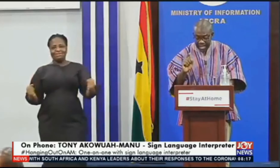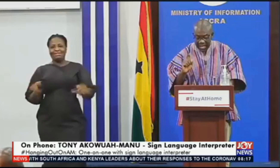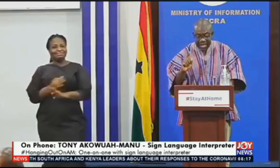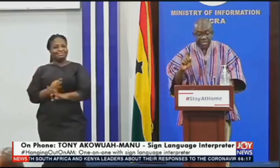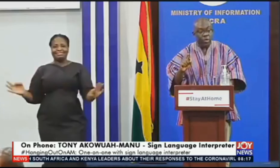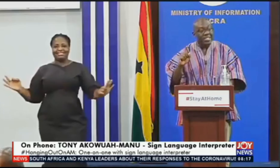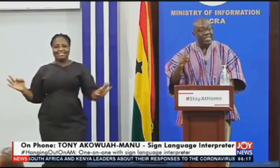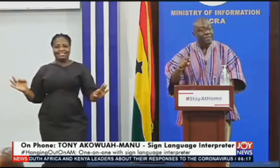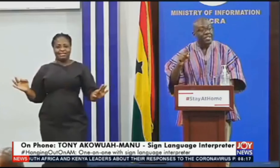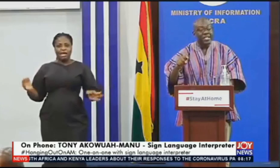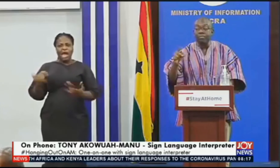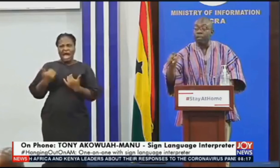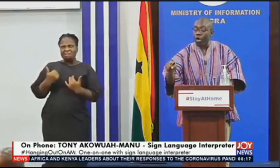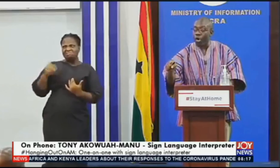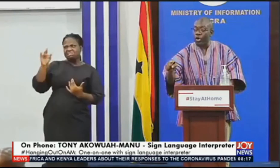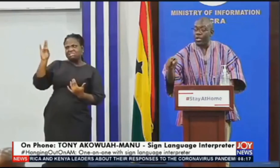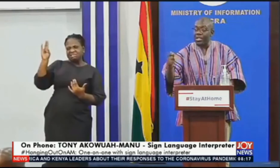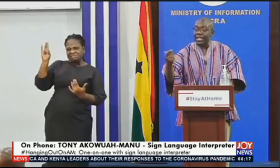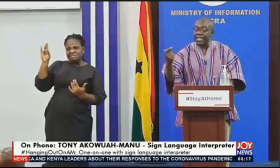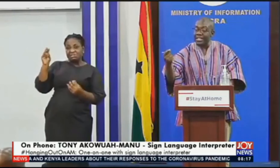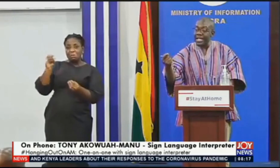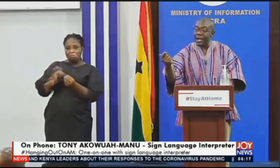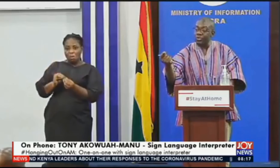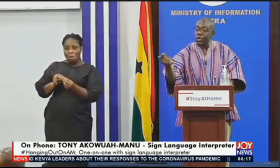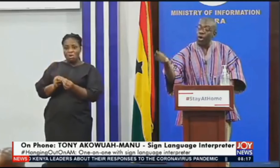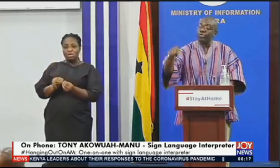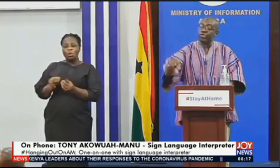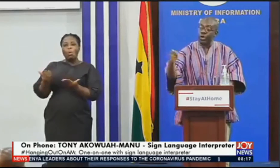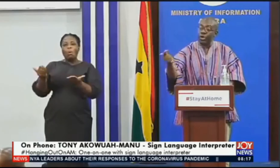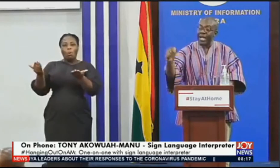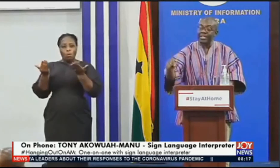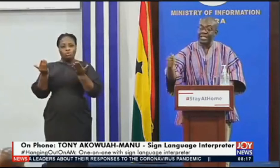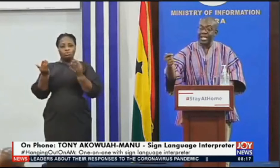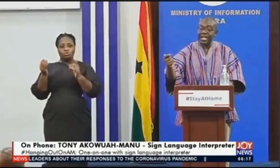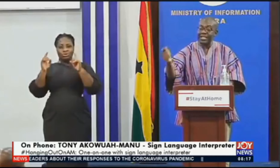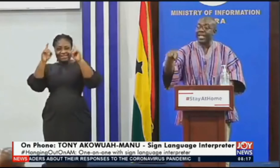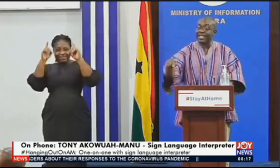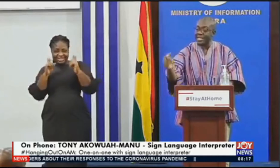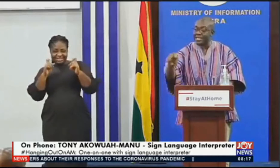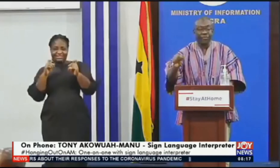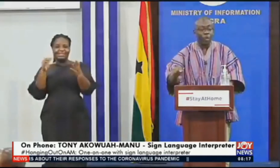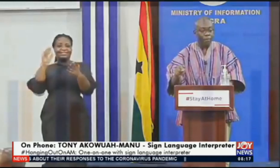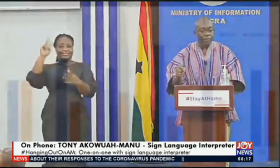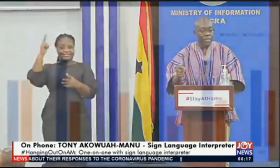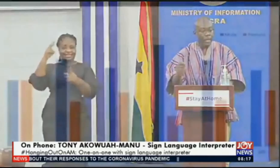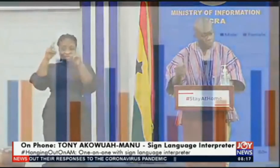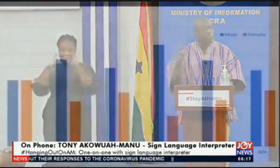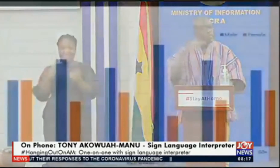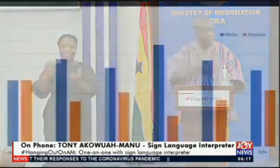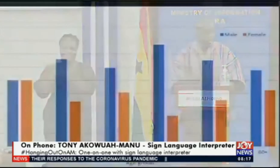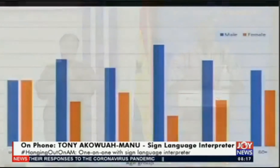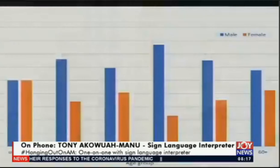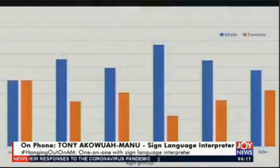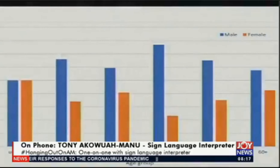we are trying to, bring the entire church to the whole knowledge of sign language, especially the basic sign